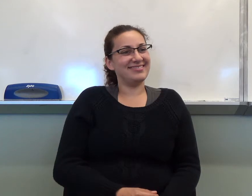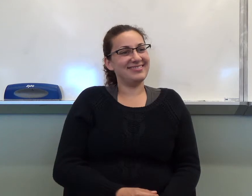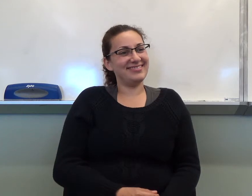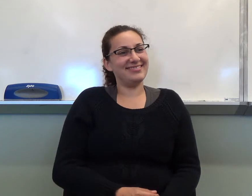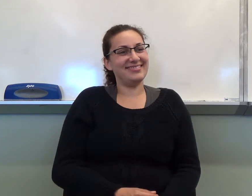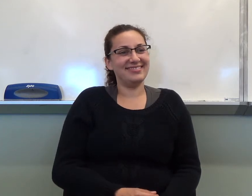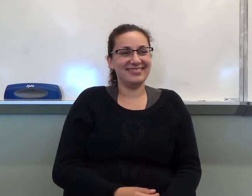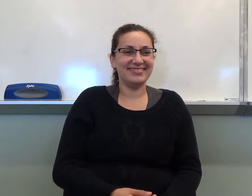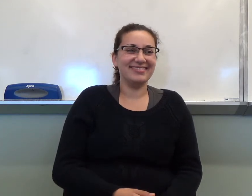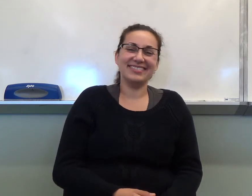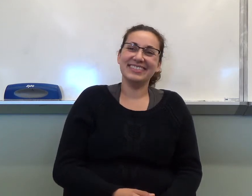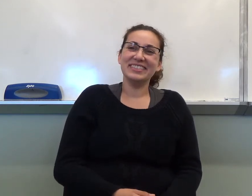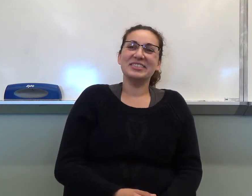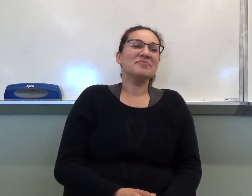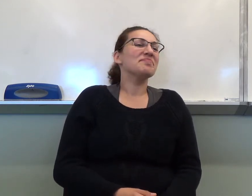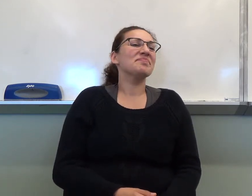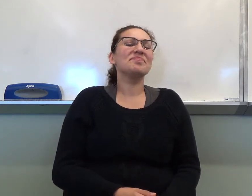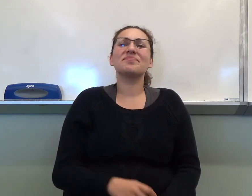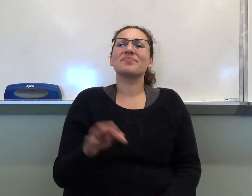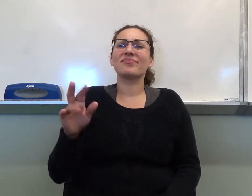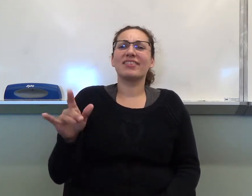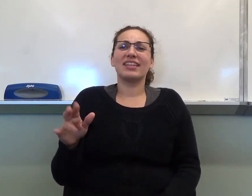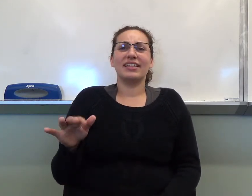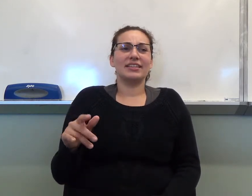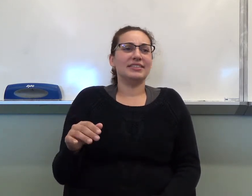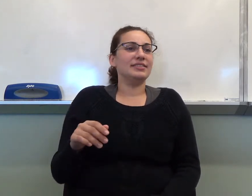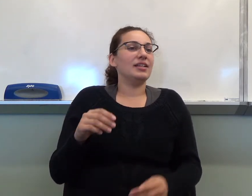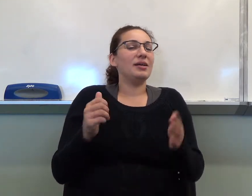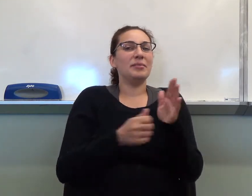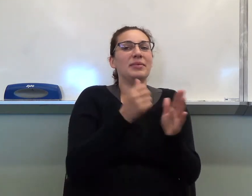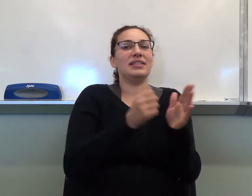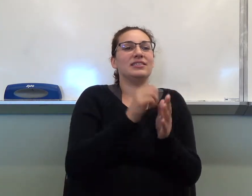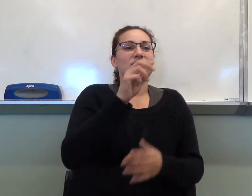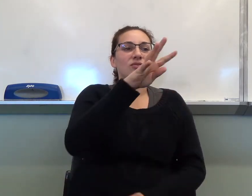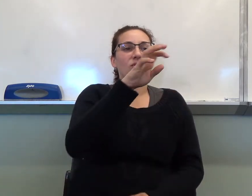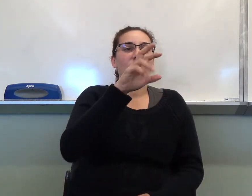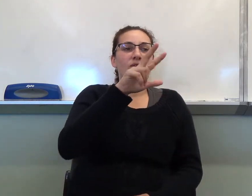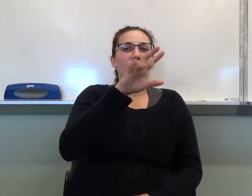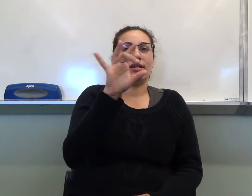Okay, on 438, you've got an example that says this.